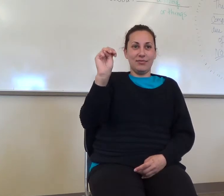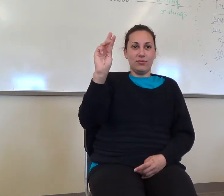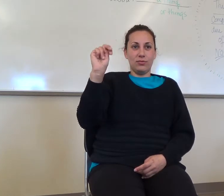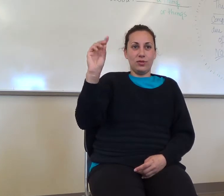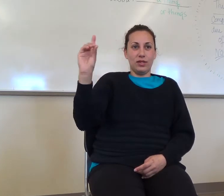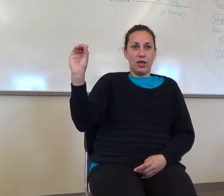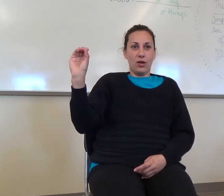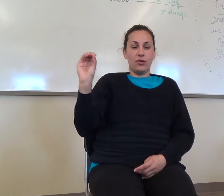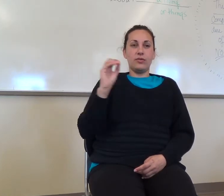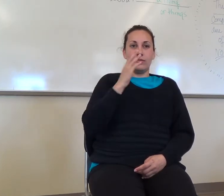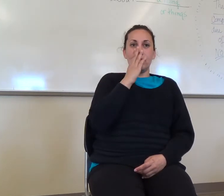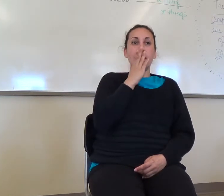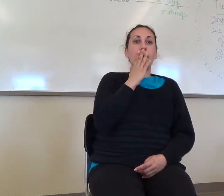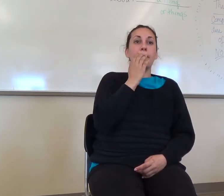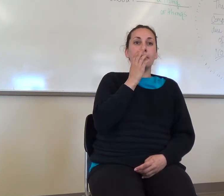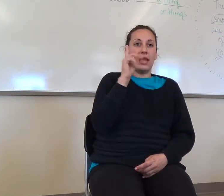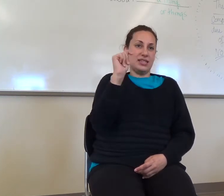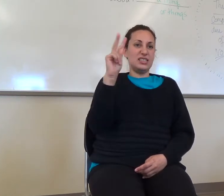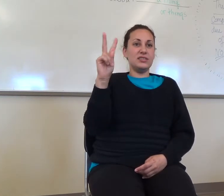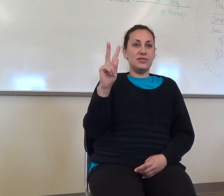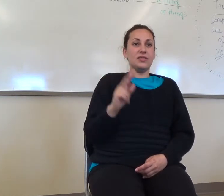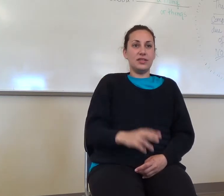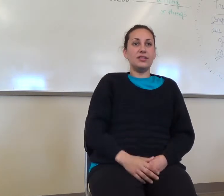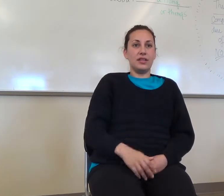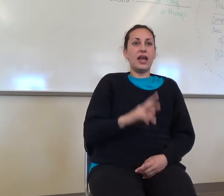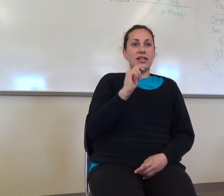been talking about. They read up to here and they say, oh,